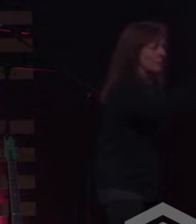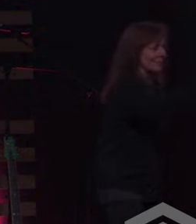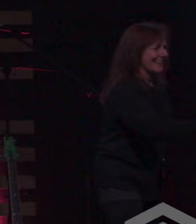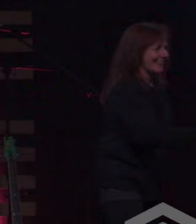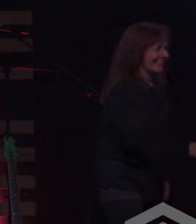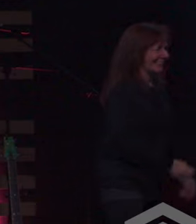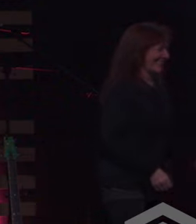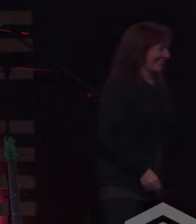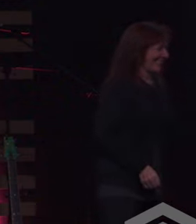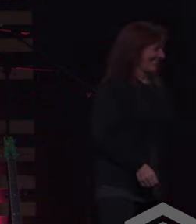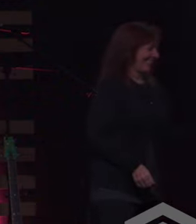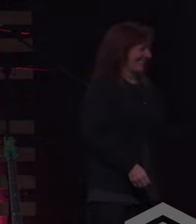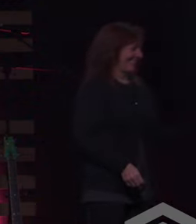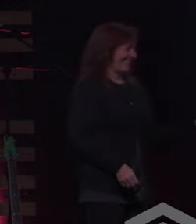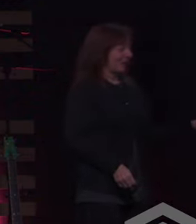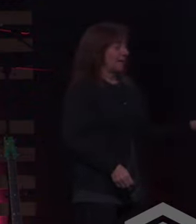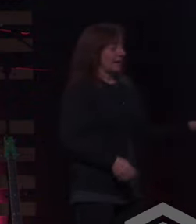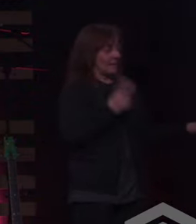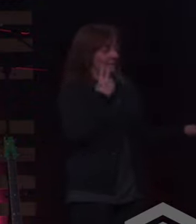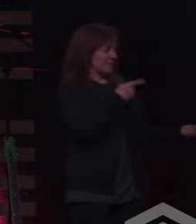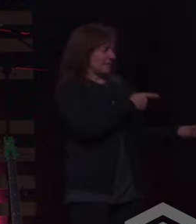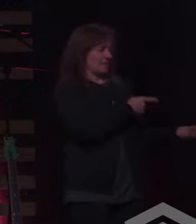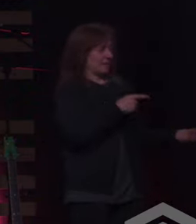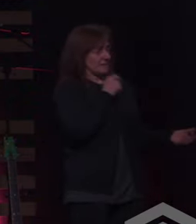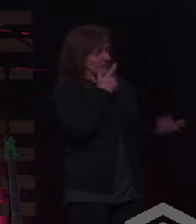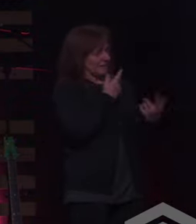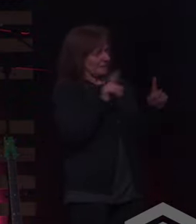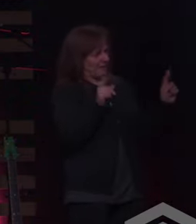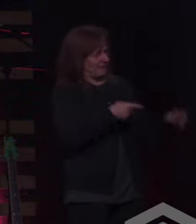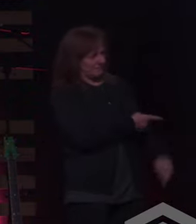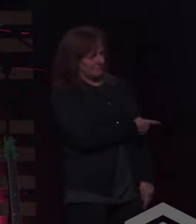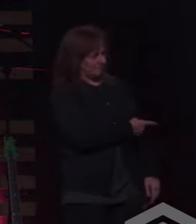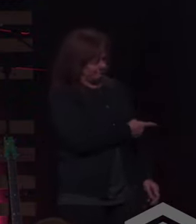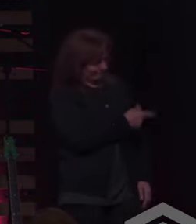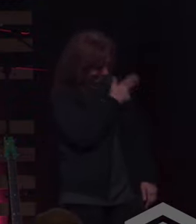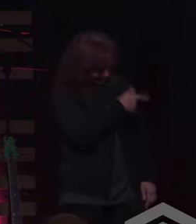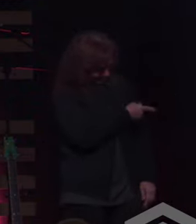it. And I've seen you, and he's not going to make it, okay?